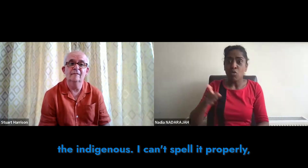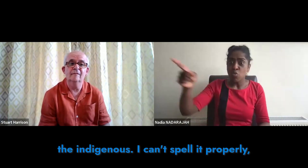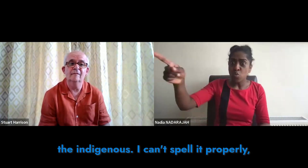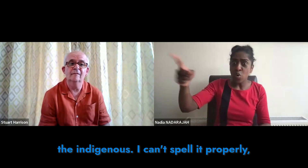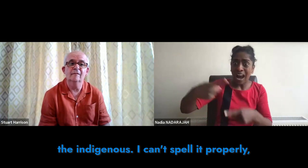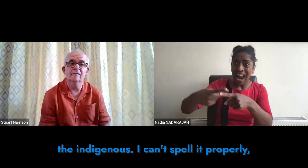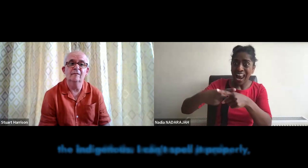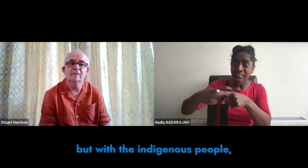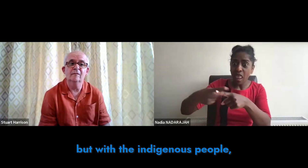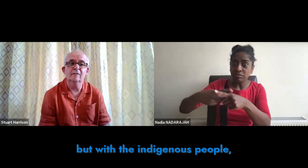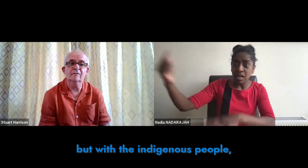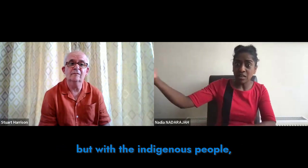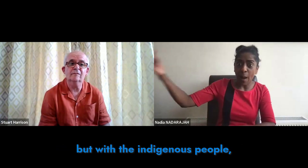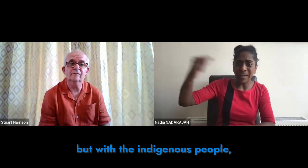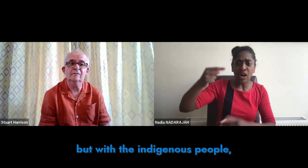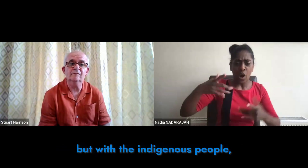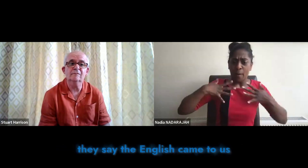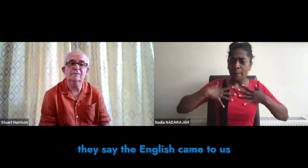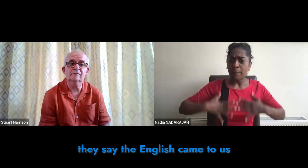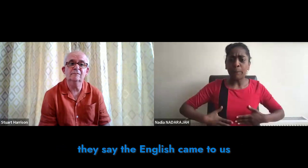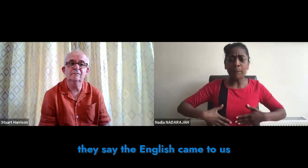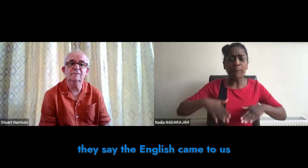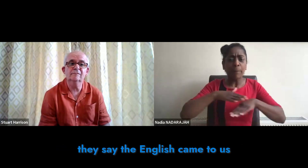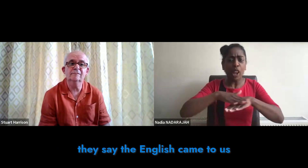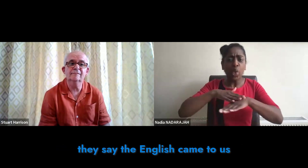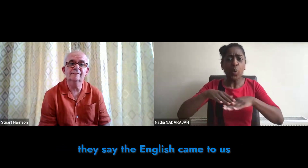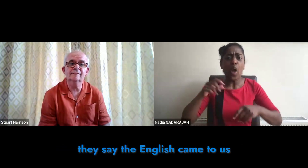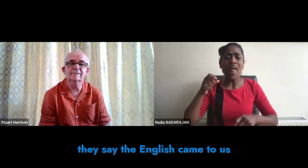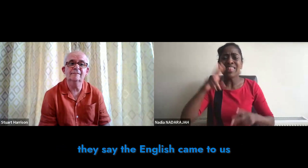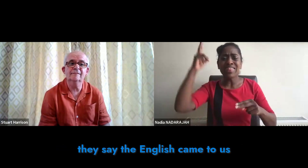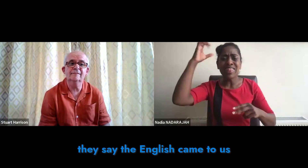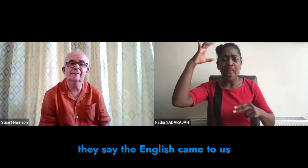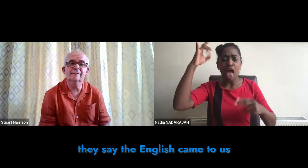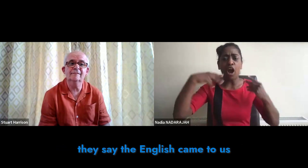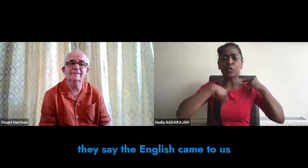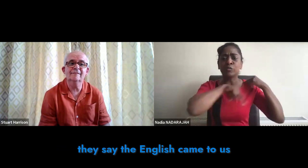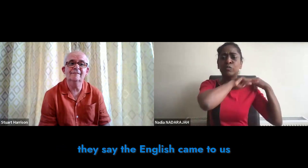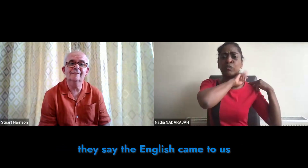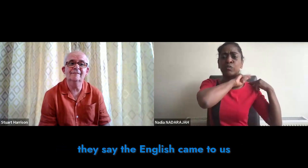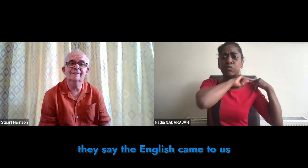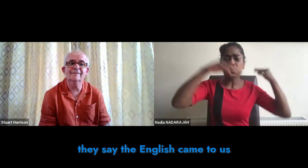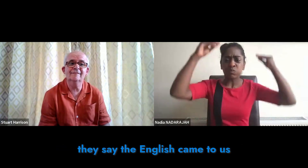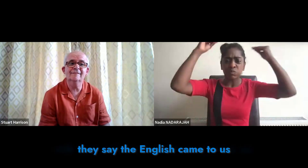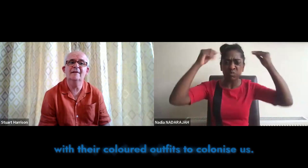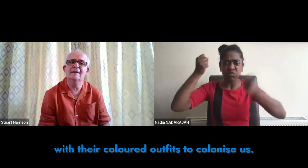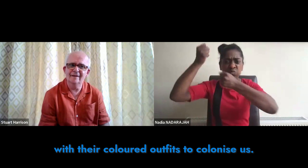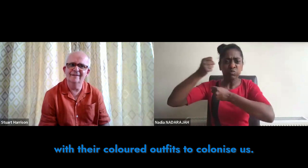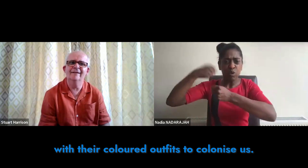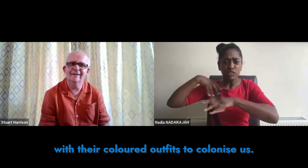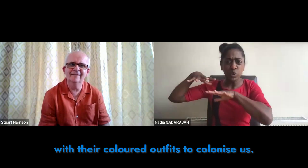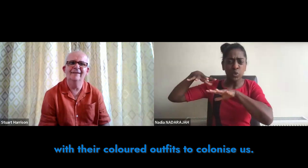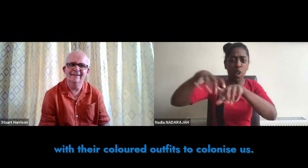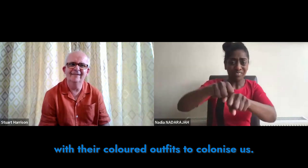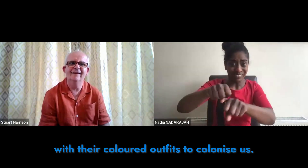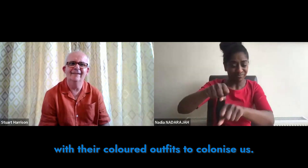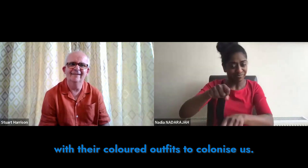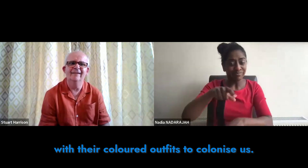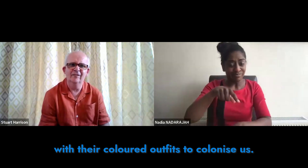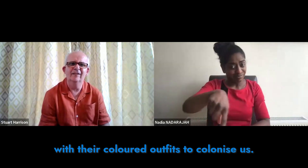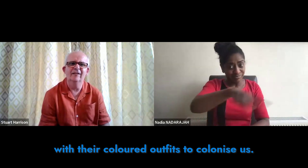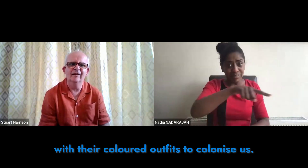indigenous, I can't spell it properly, but with the indigenous people, they say the English came to us with